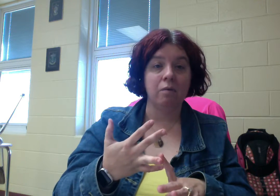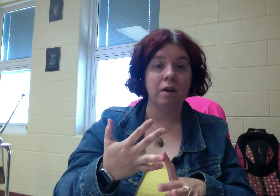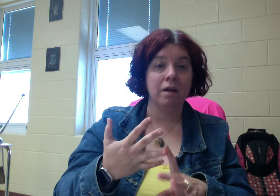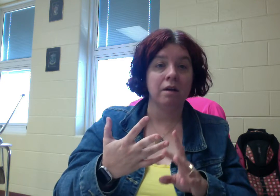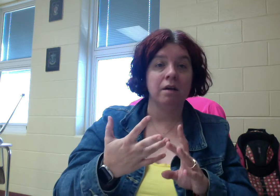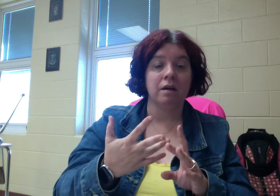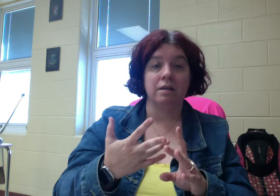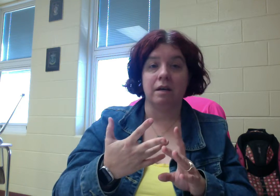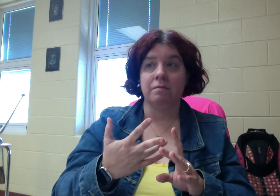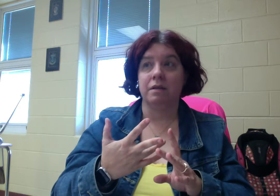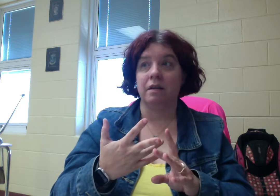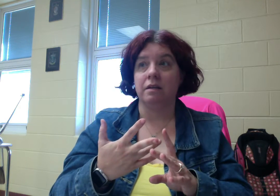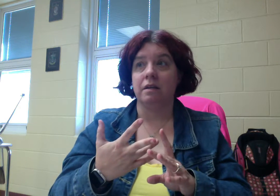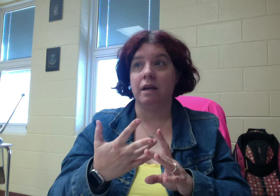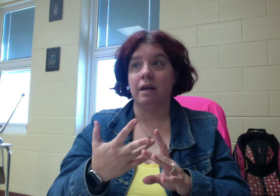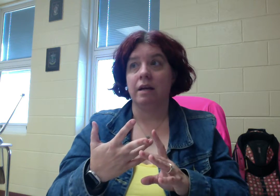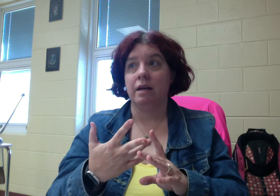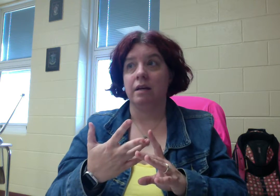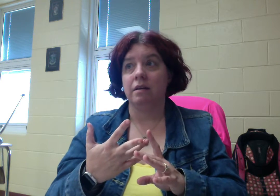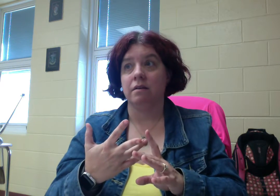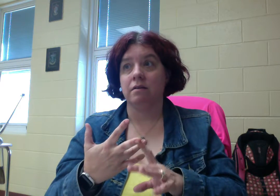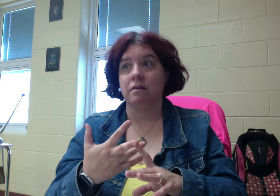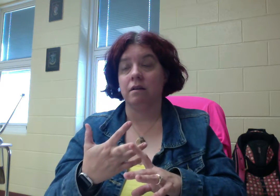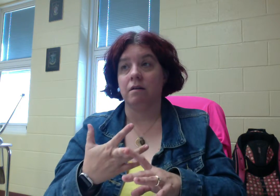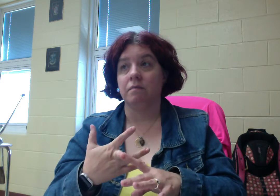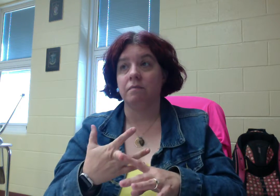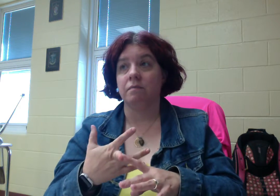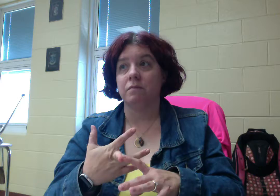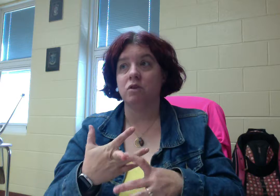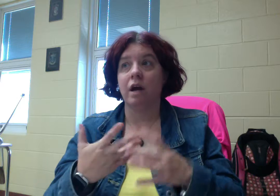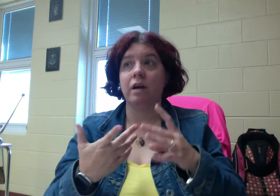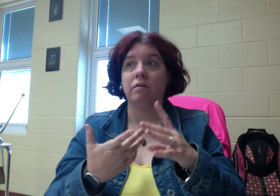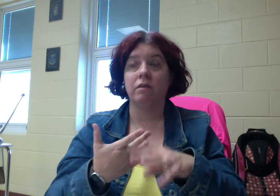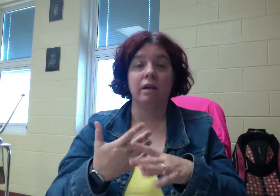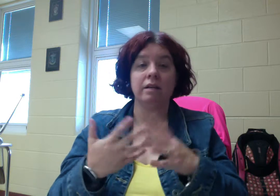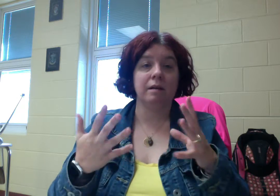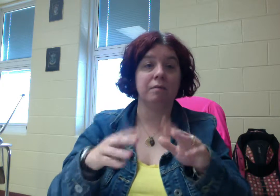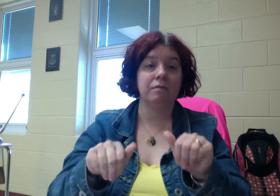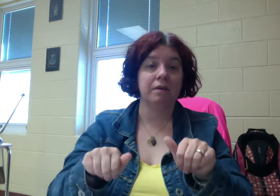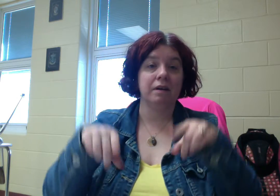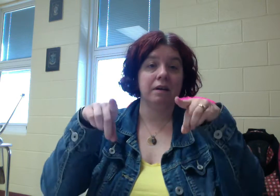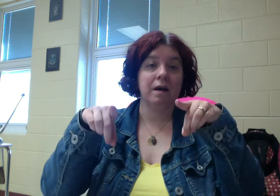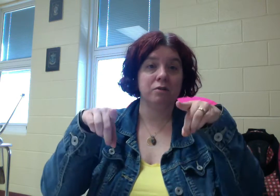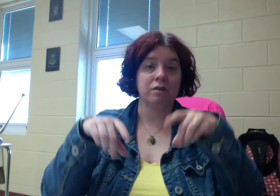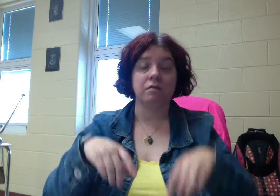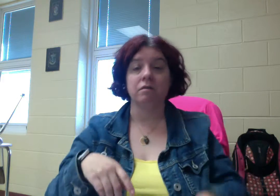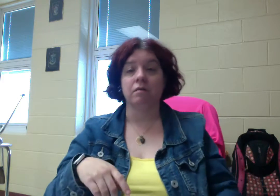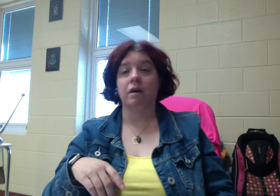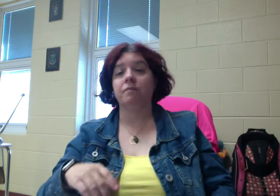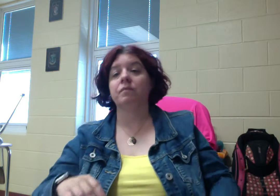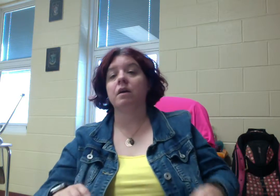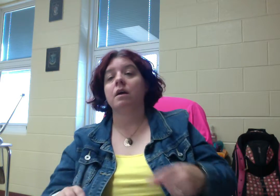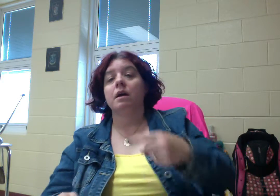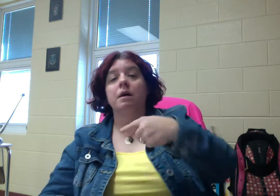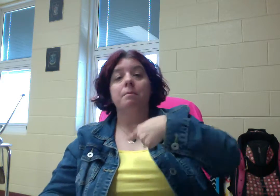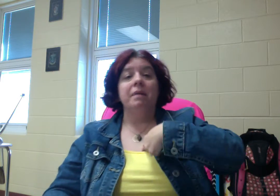highway, adopting a child, any type of adoption. Okay?